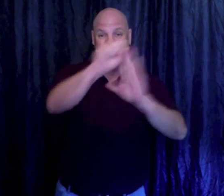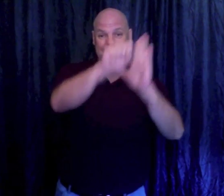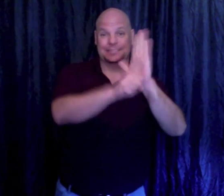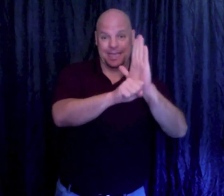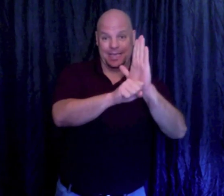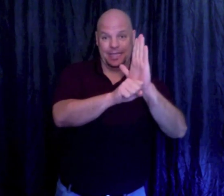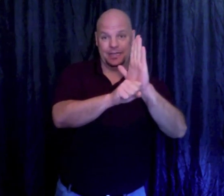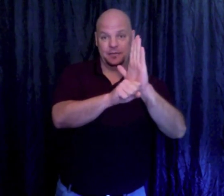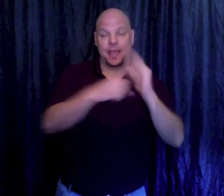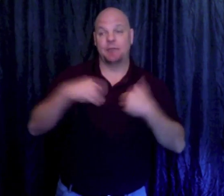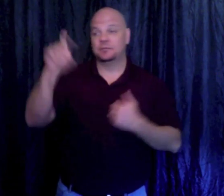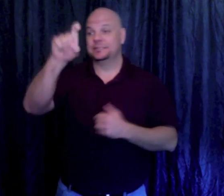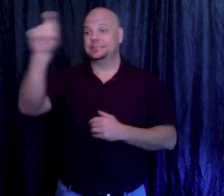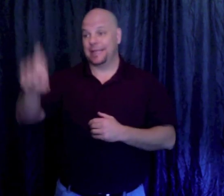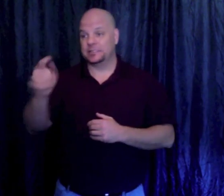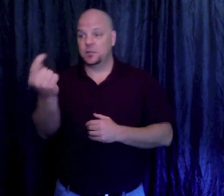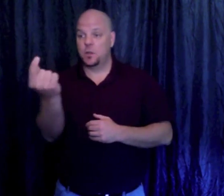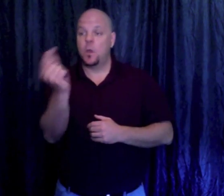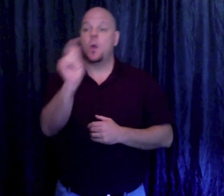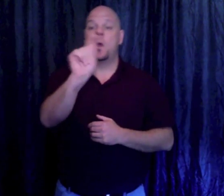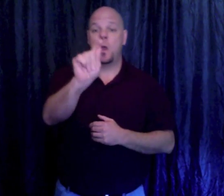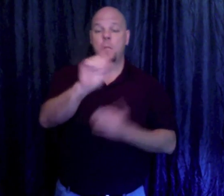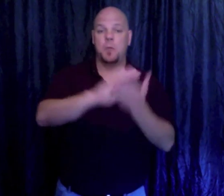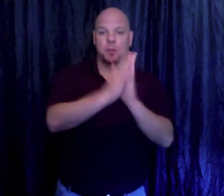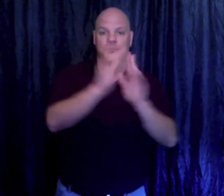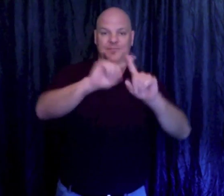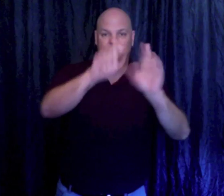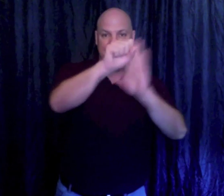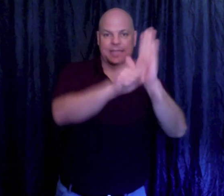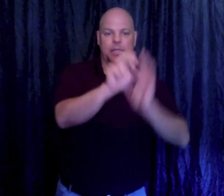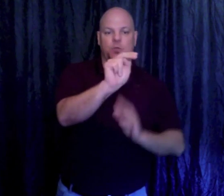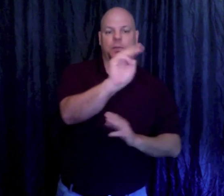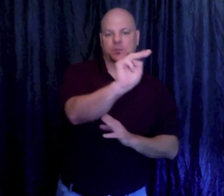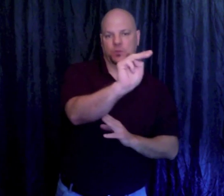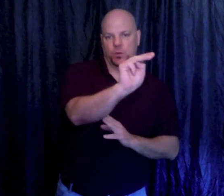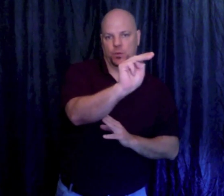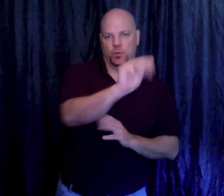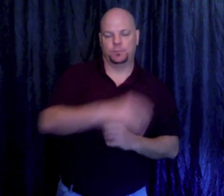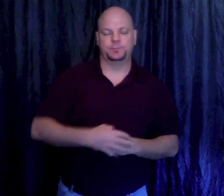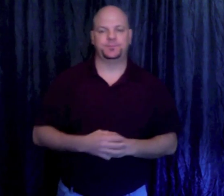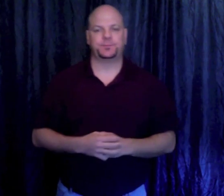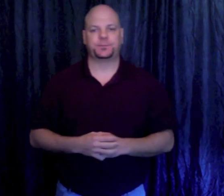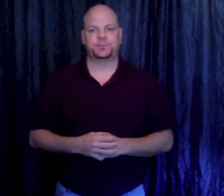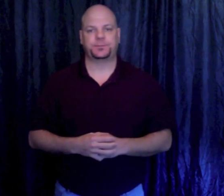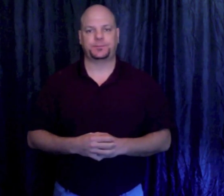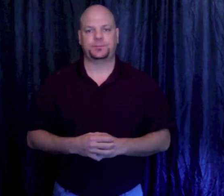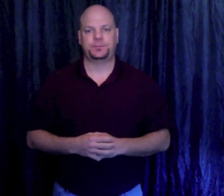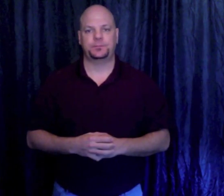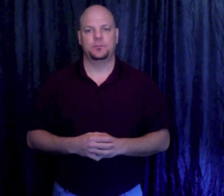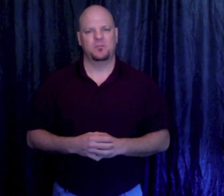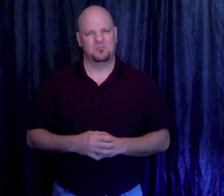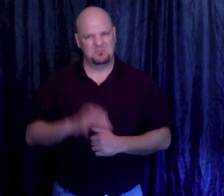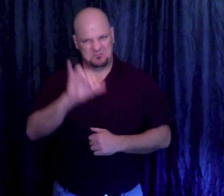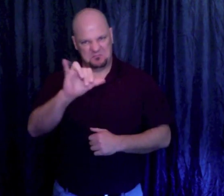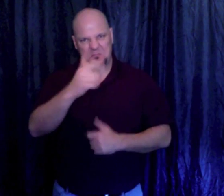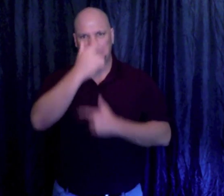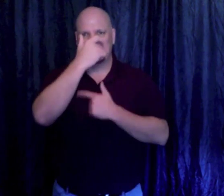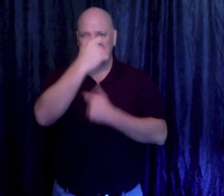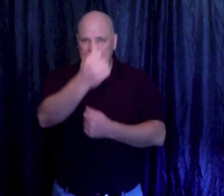another territory. And what's interesting is just